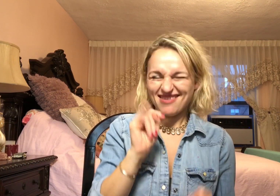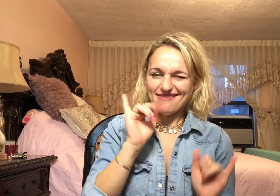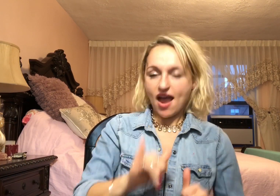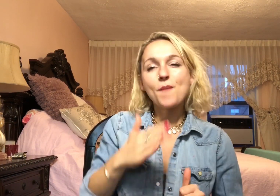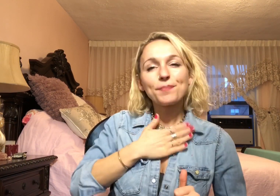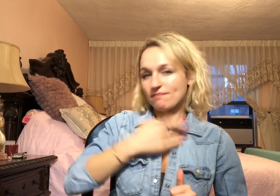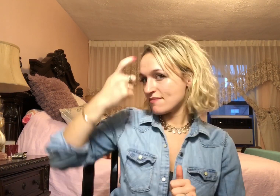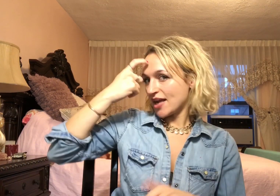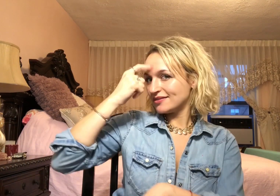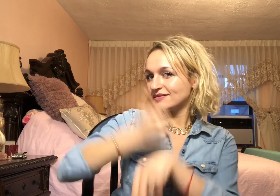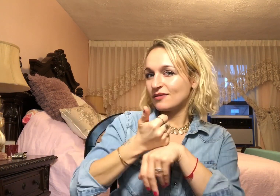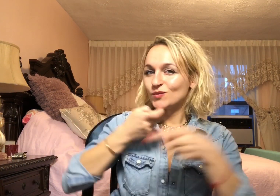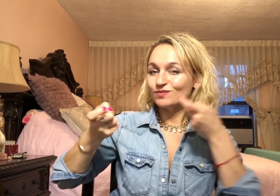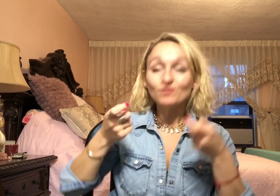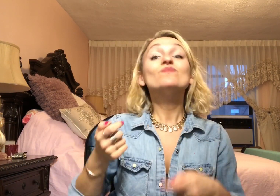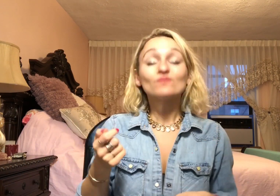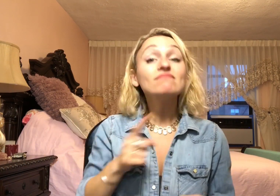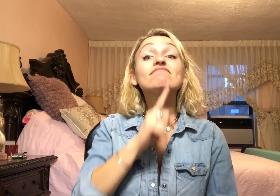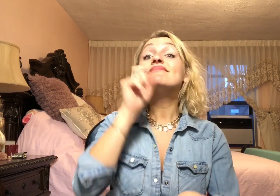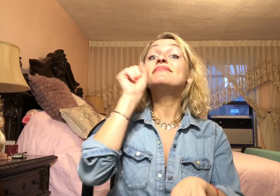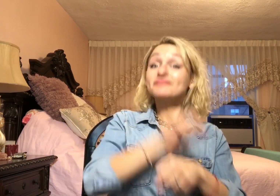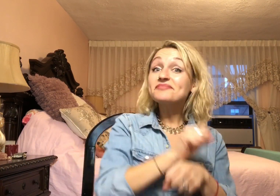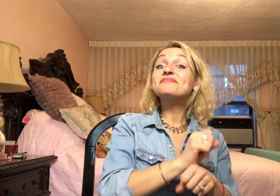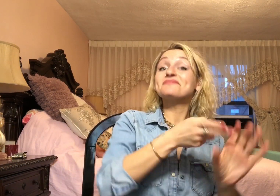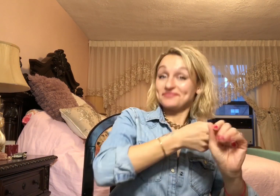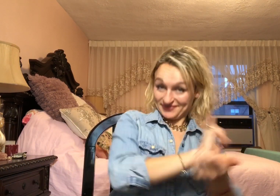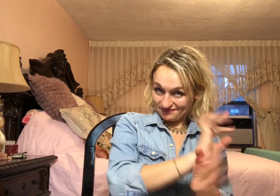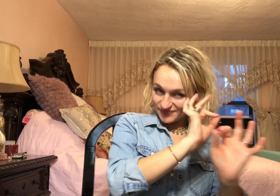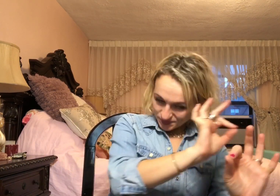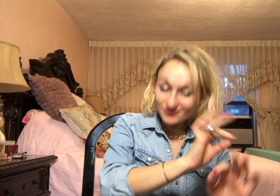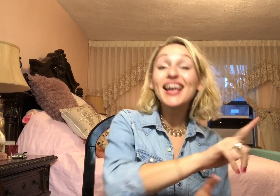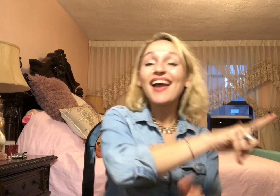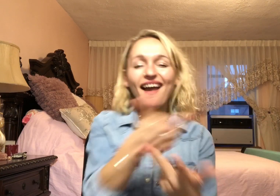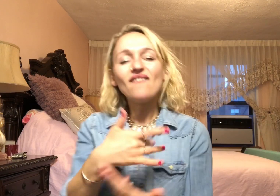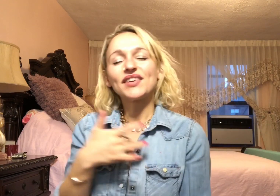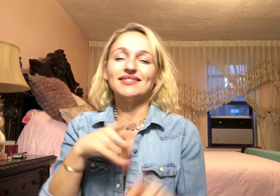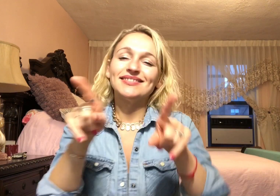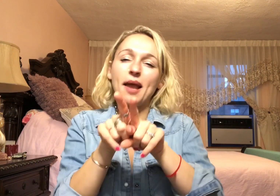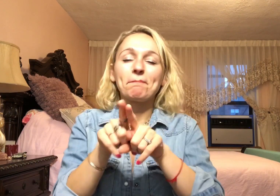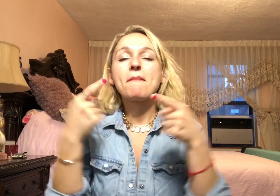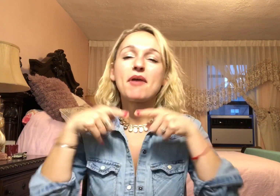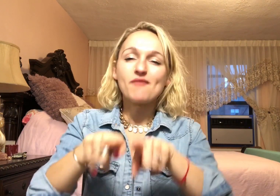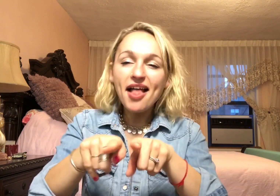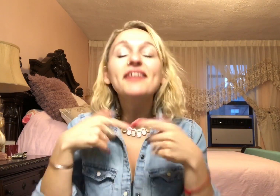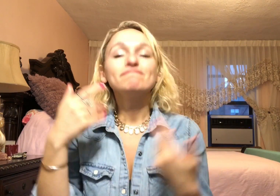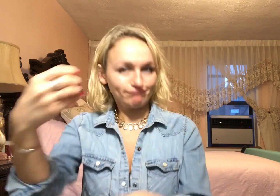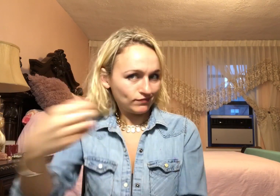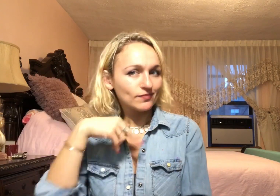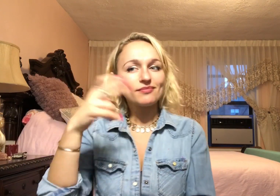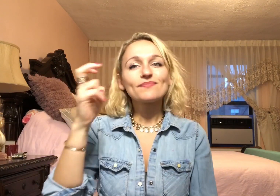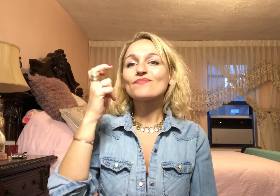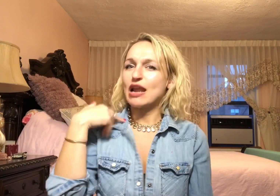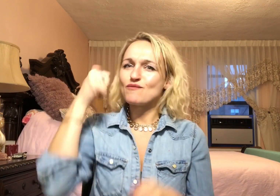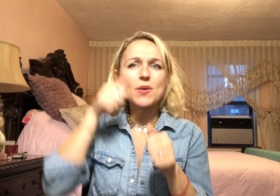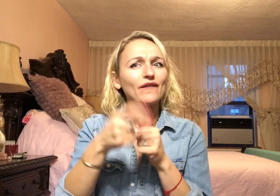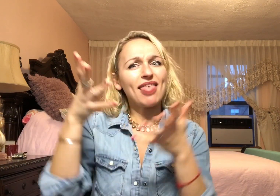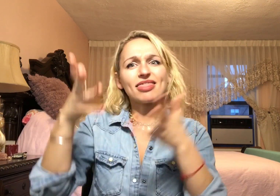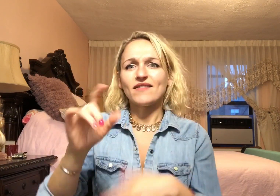as a reminder that I can do this. That was my mindset to help me handle my smoking habits, and I did quit. I feel these